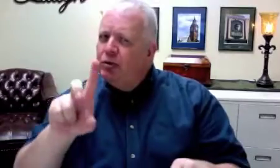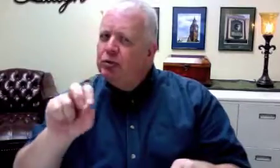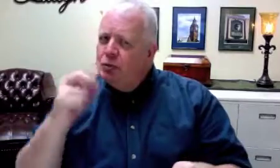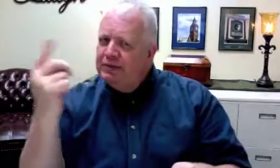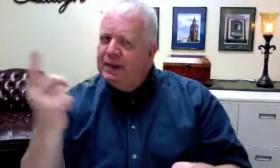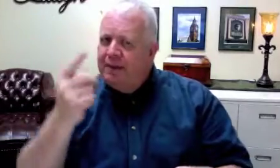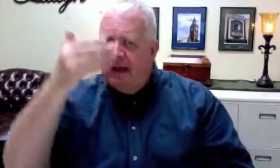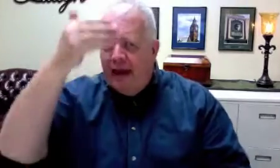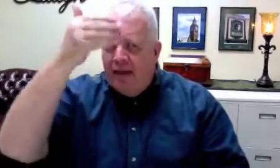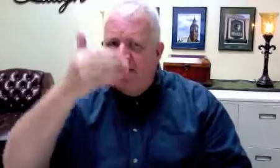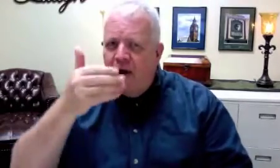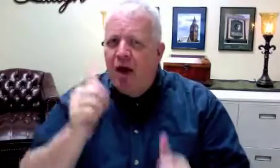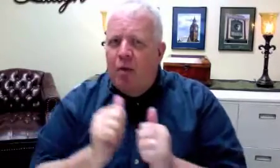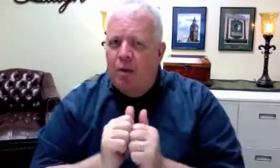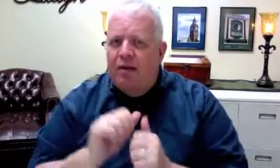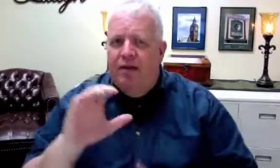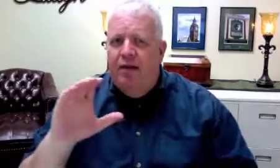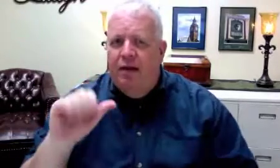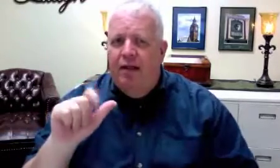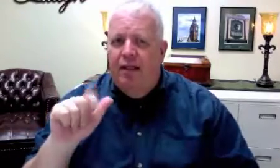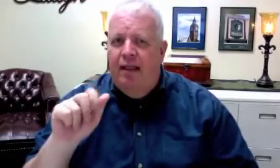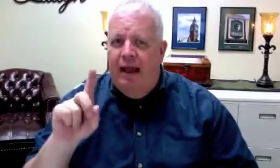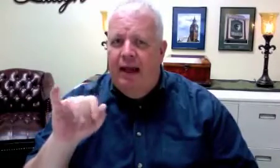front with caladiums.